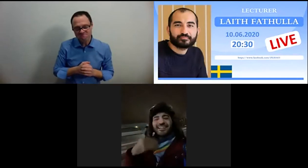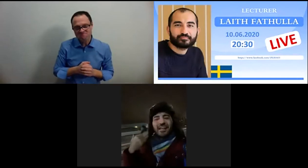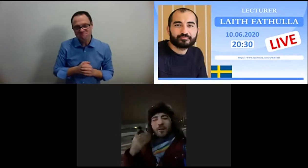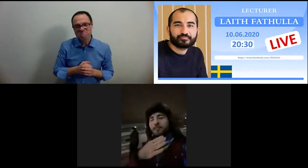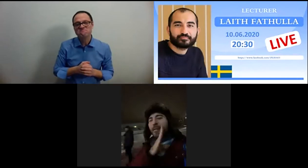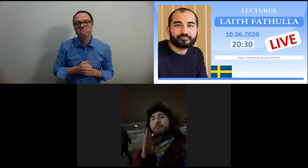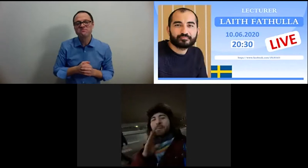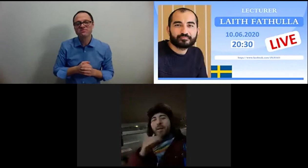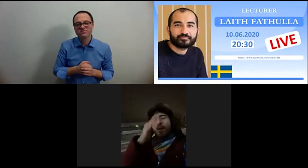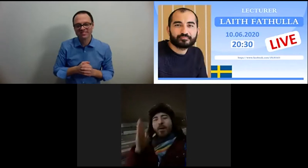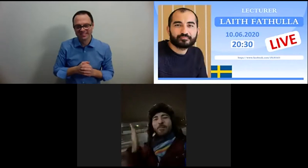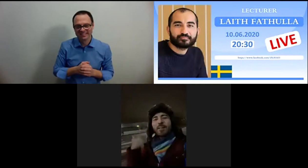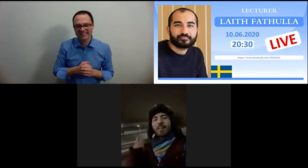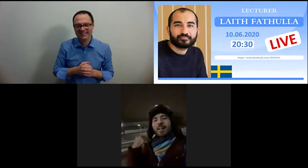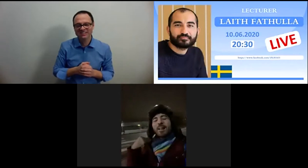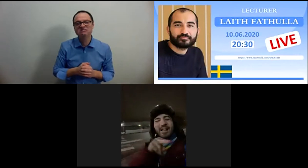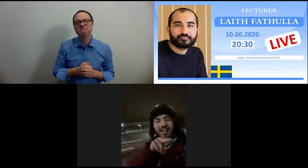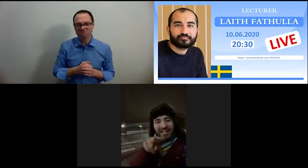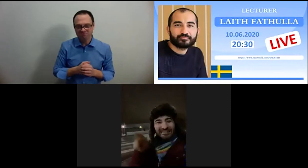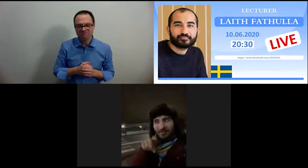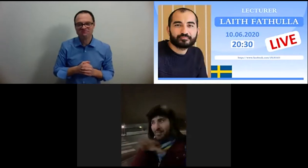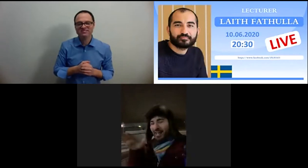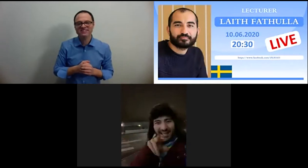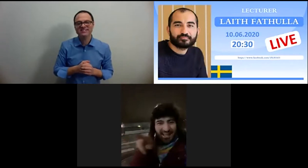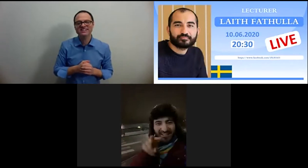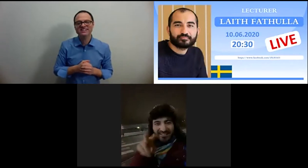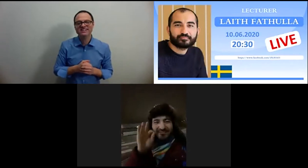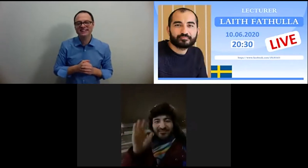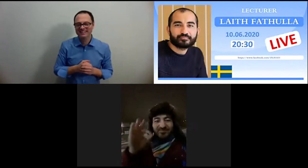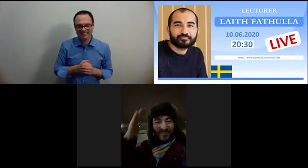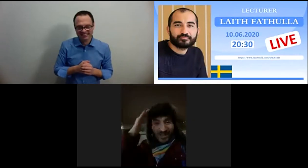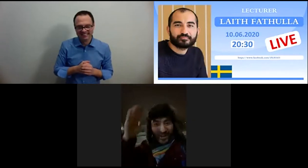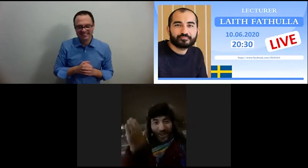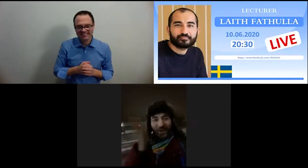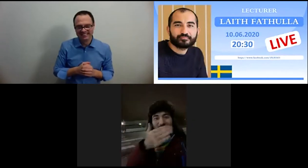I watched your show tonight. It's fantastic.